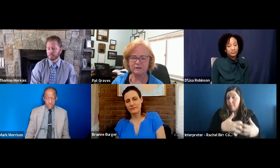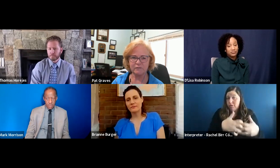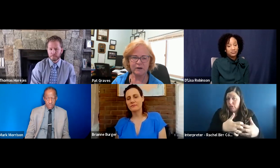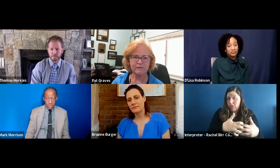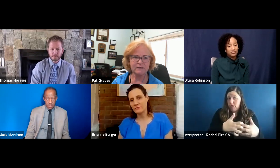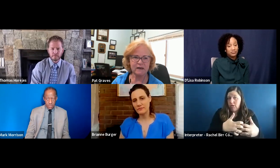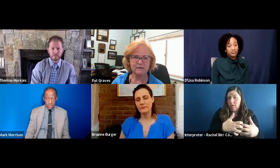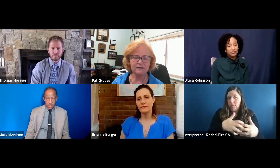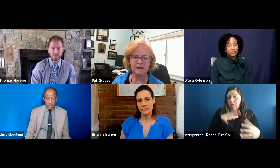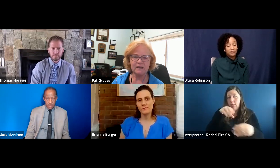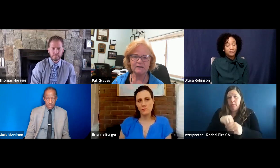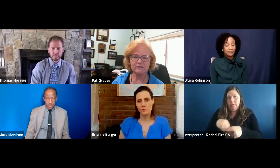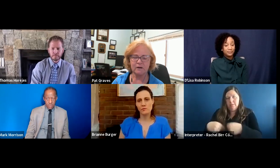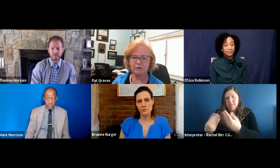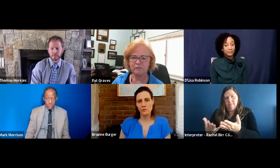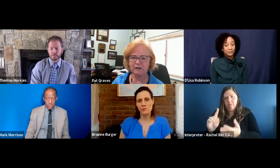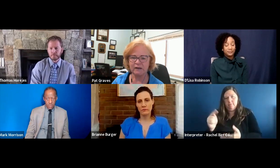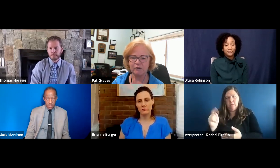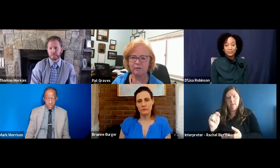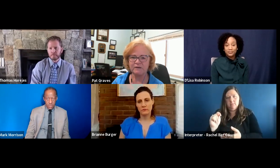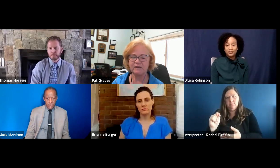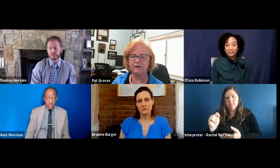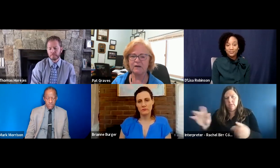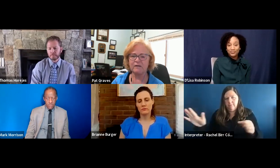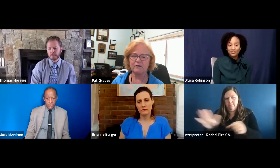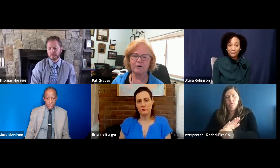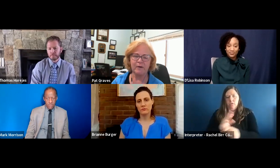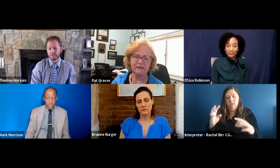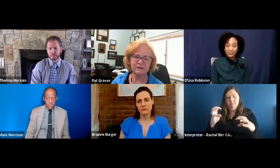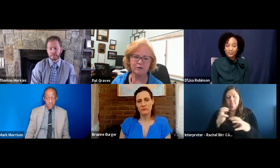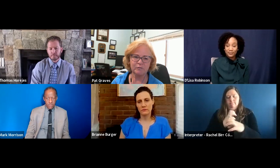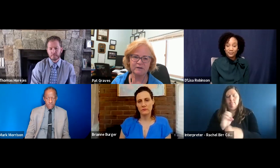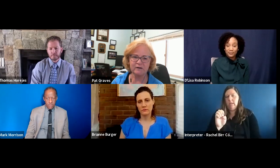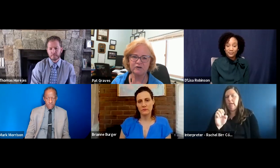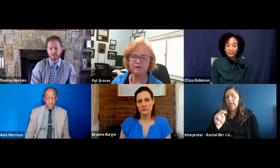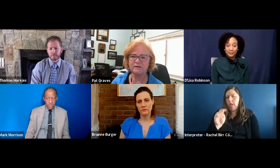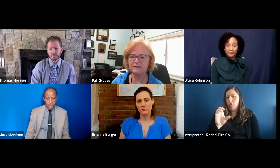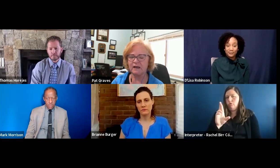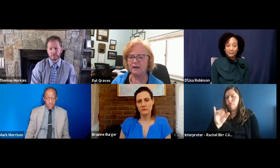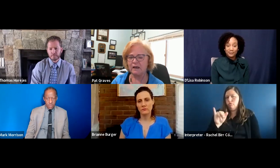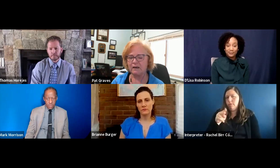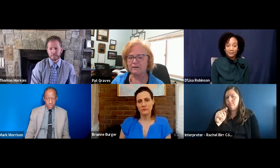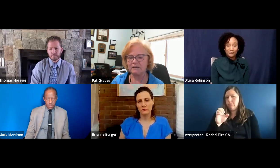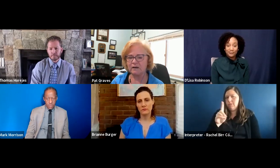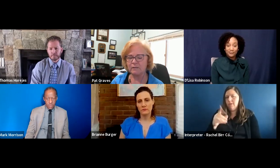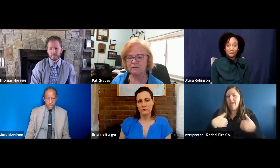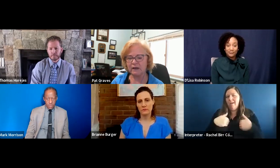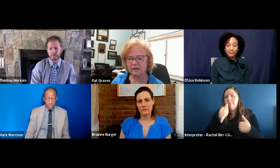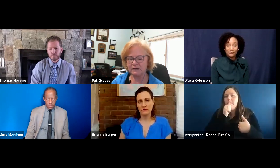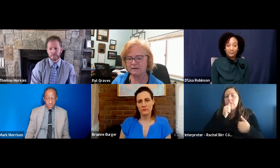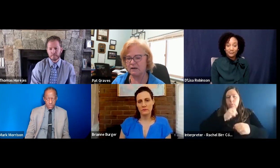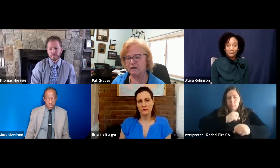to the delivery of the text is completely encrypted. There are passcode protections. And